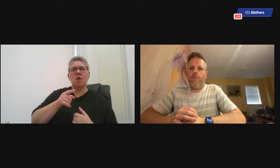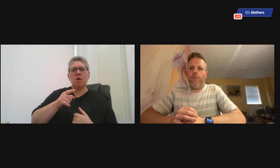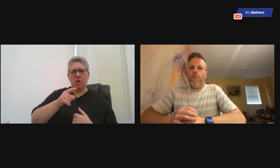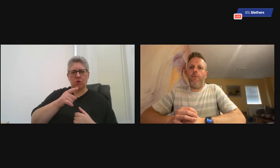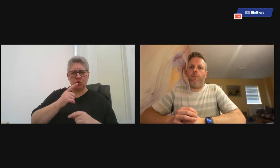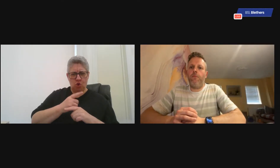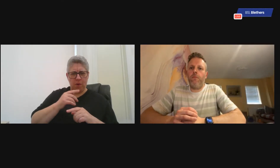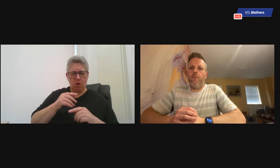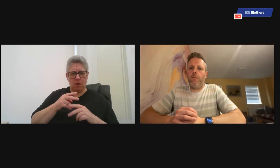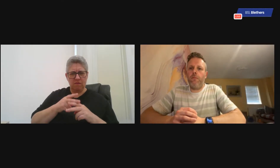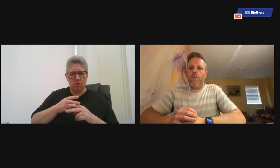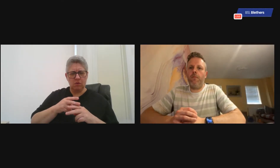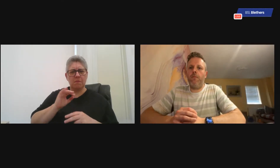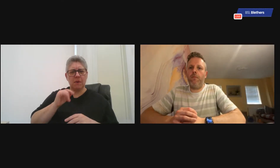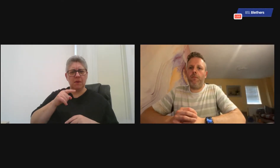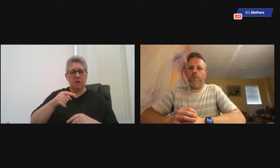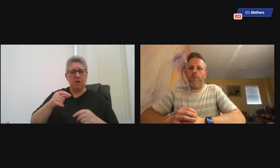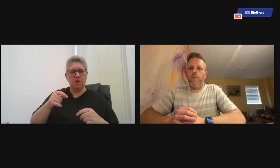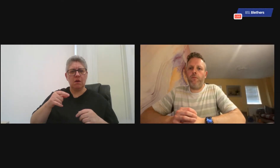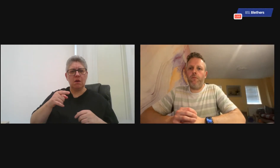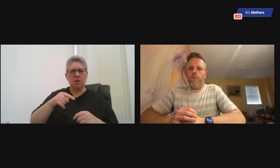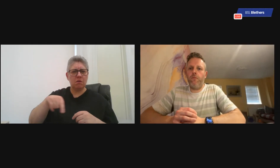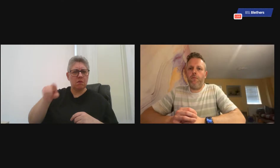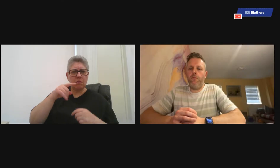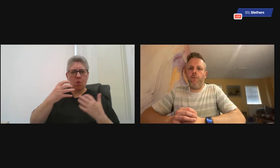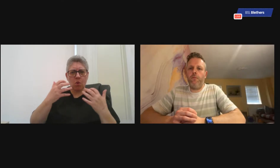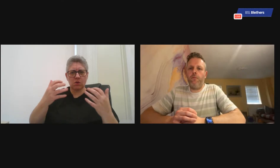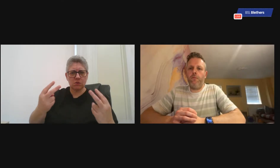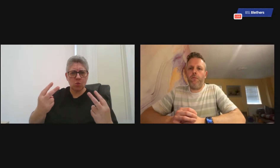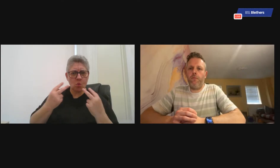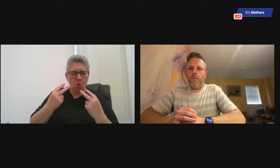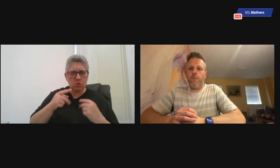between, their own location and my home.